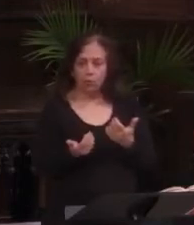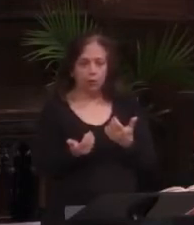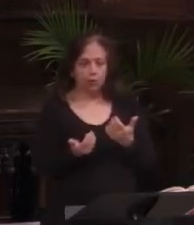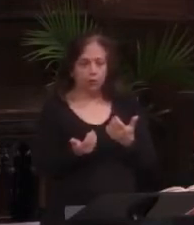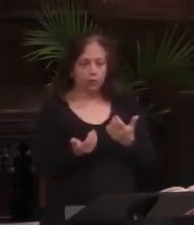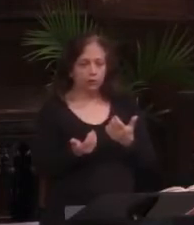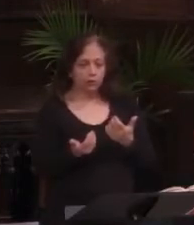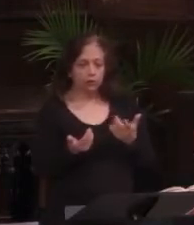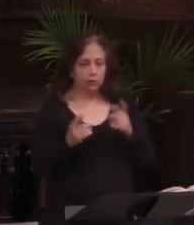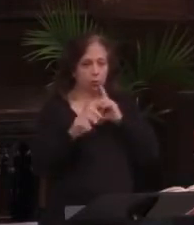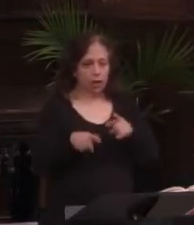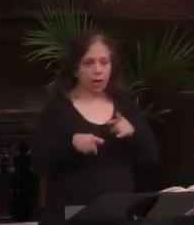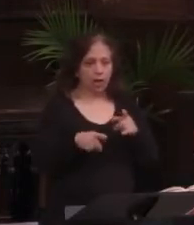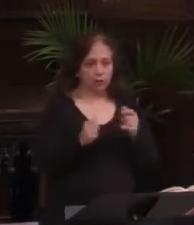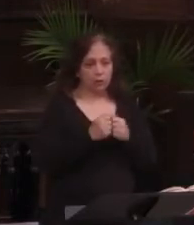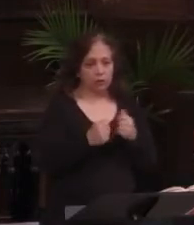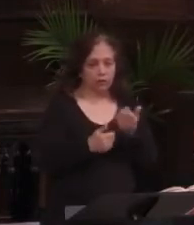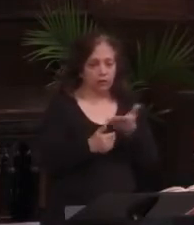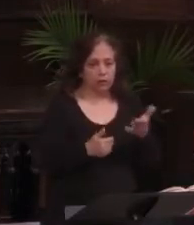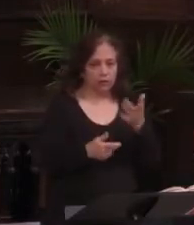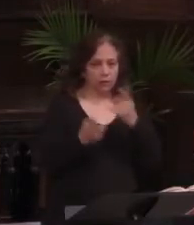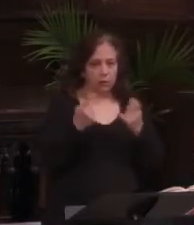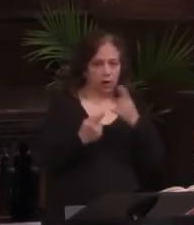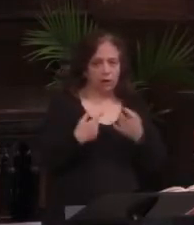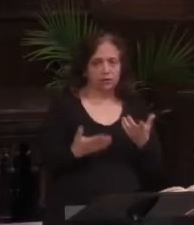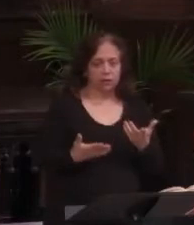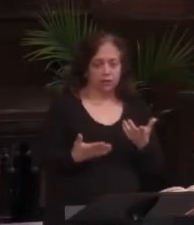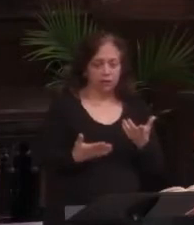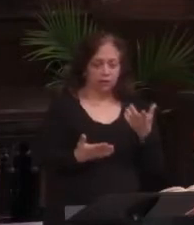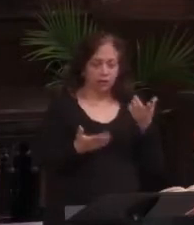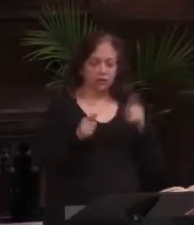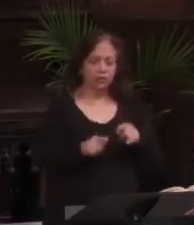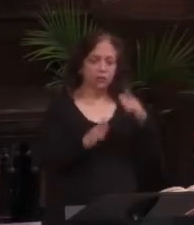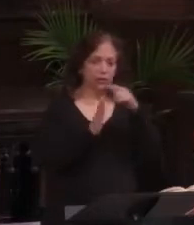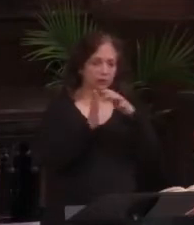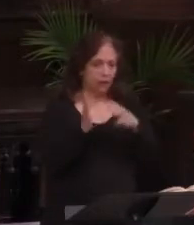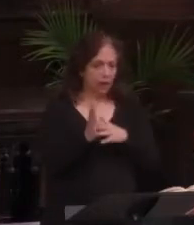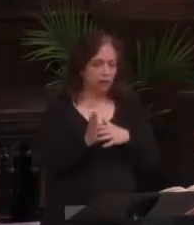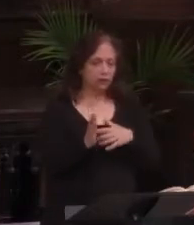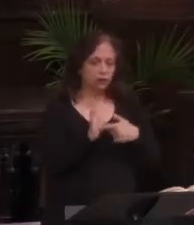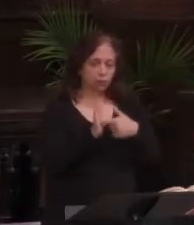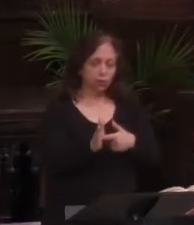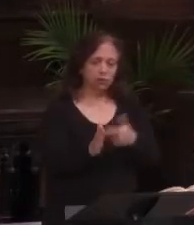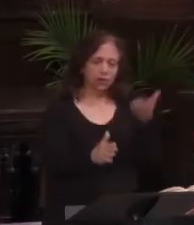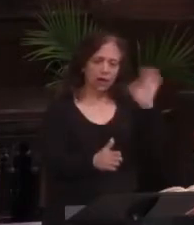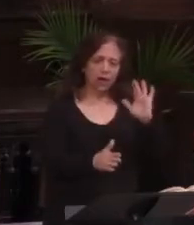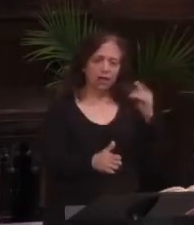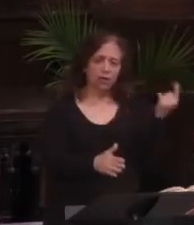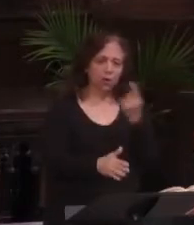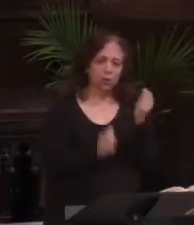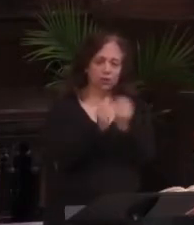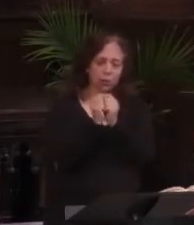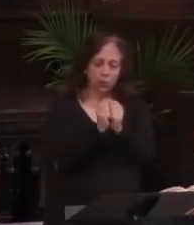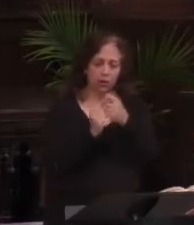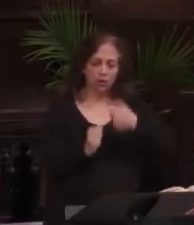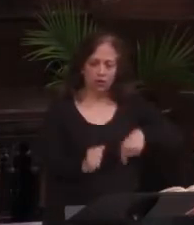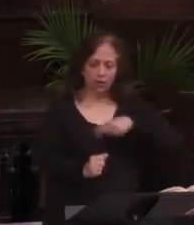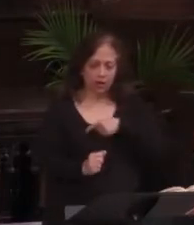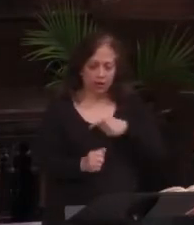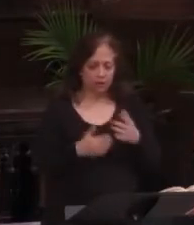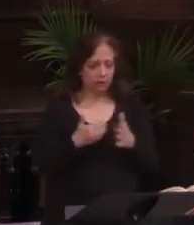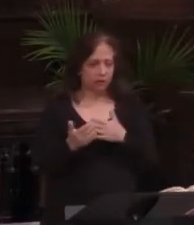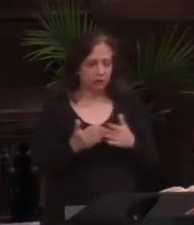next. This passage teaches us that God is always with us, even in our hours